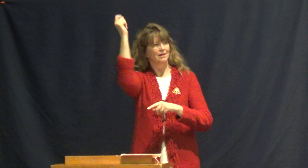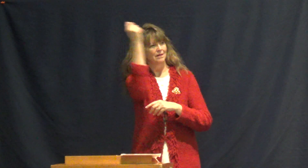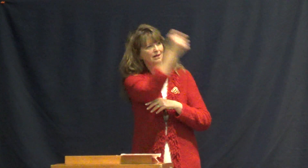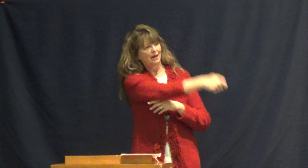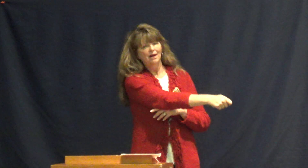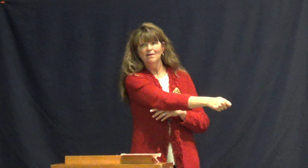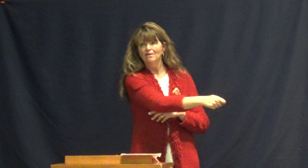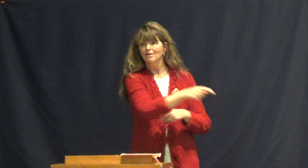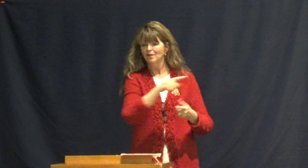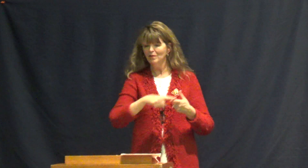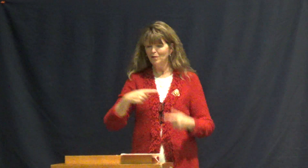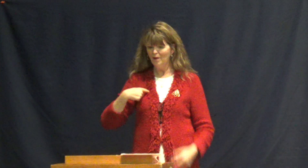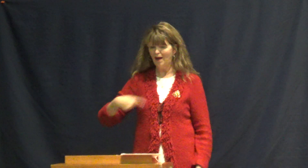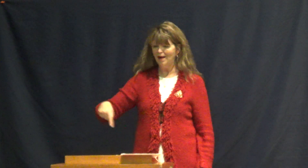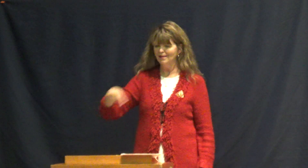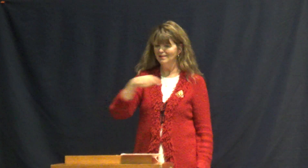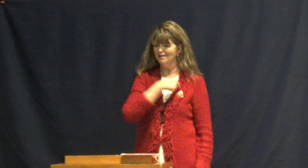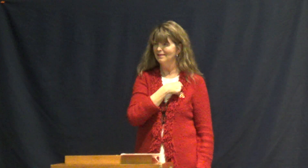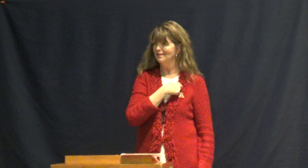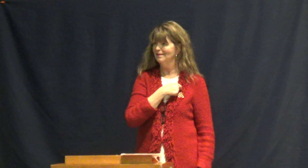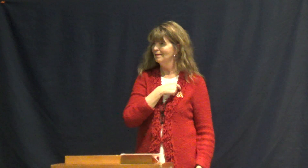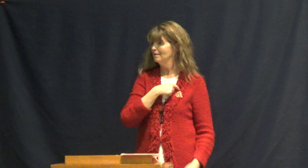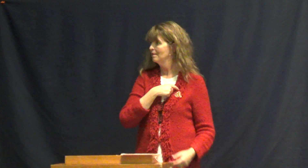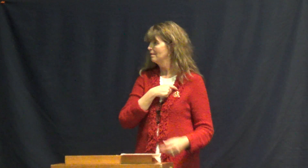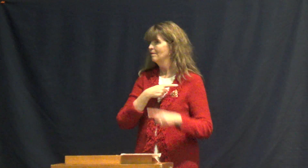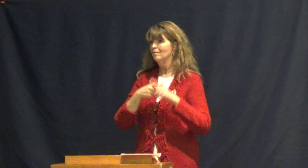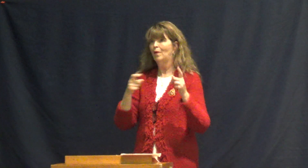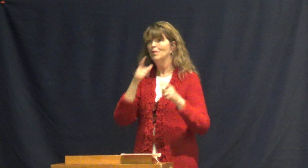of the gift that was sent to us